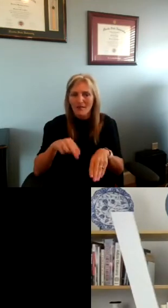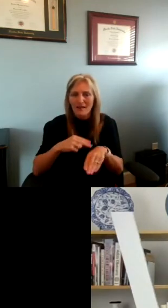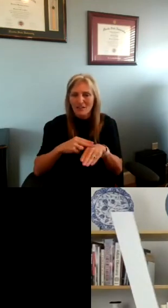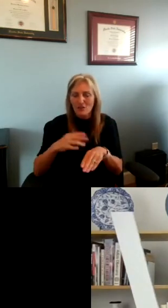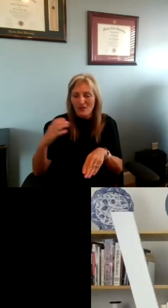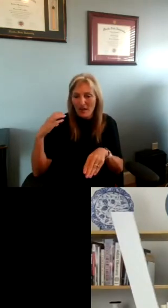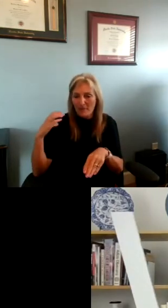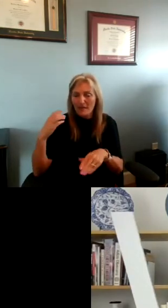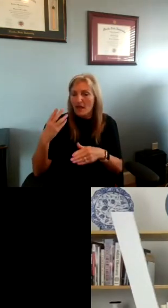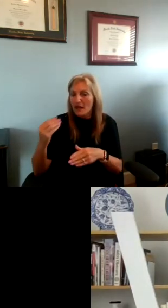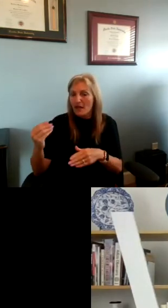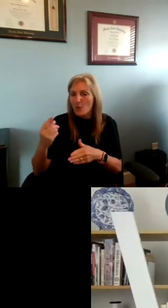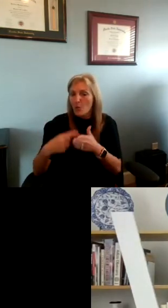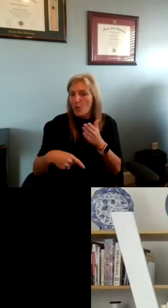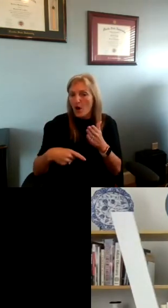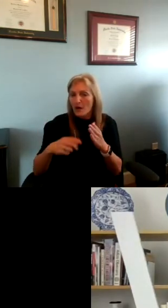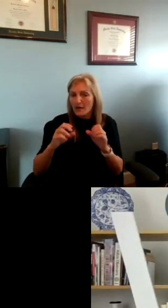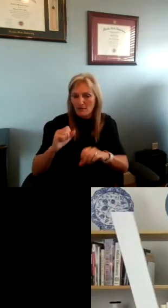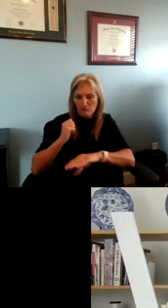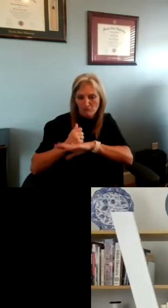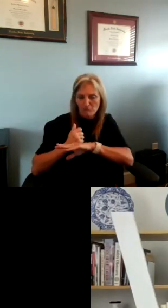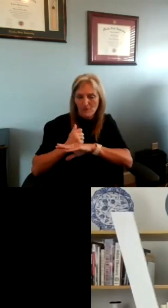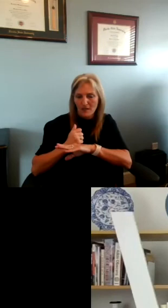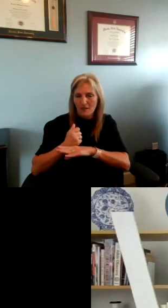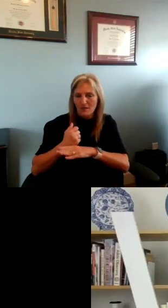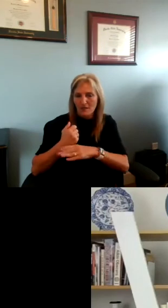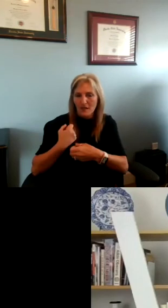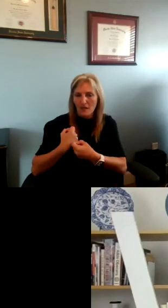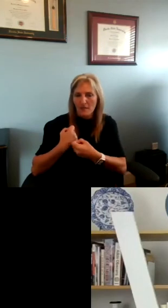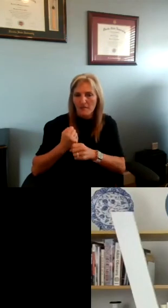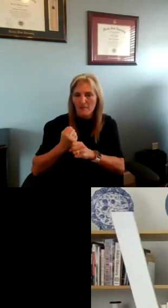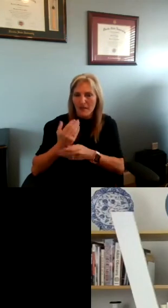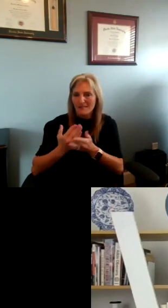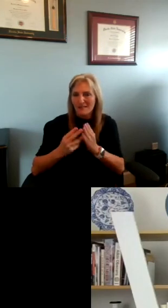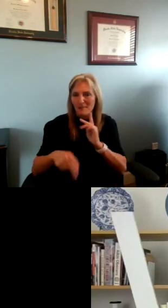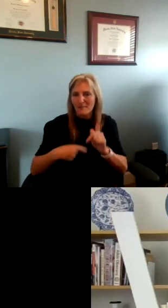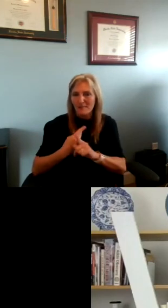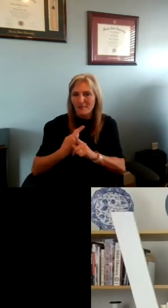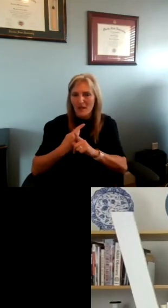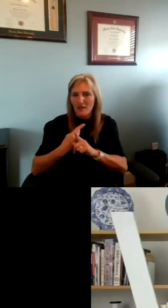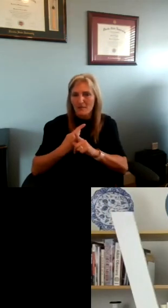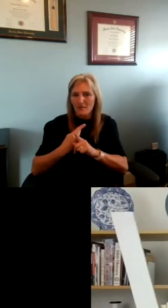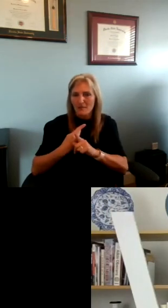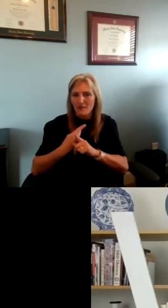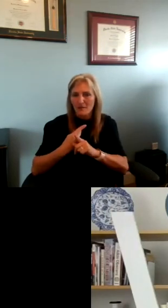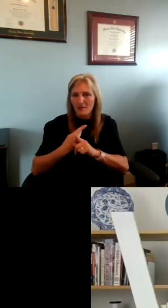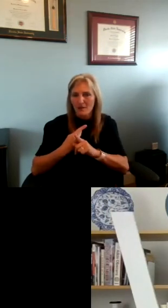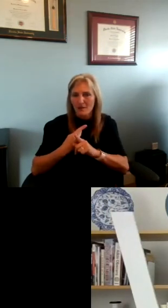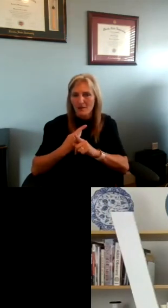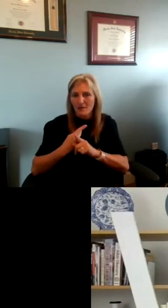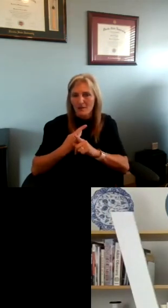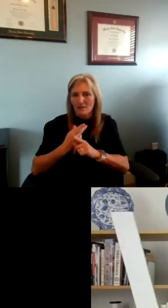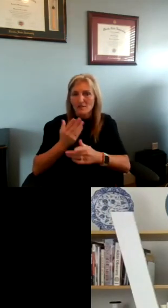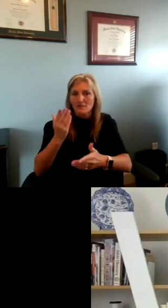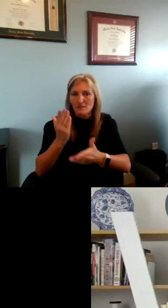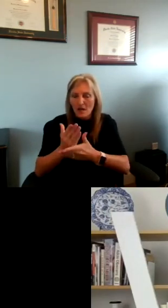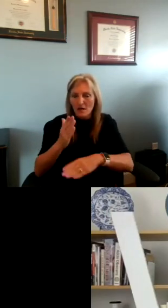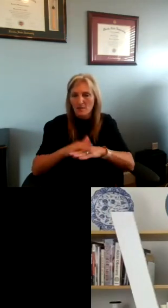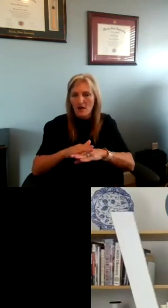the levers we can put in place to put some type of brakes on the